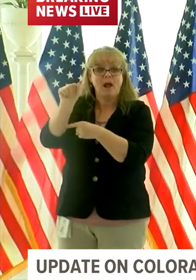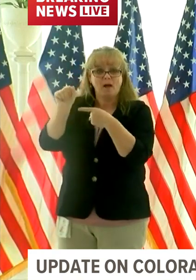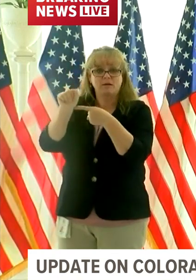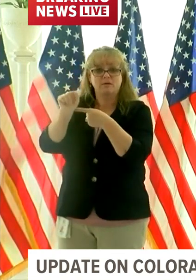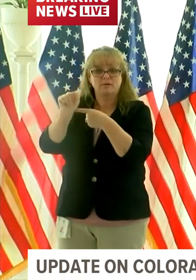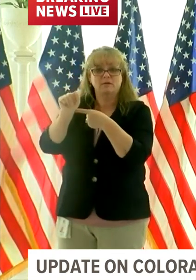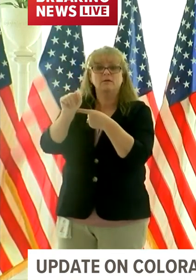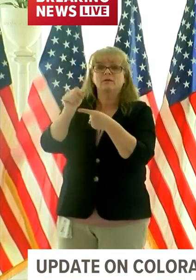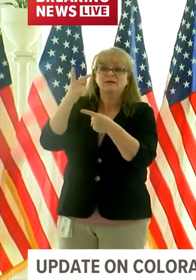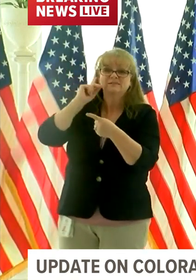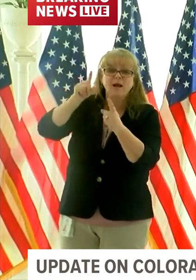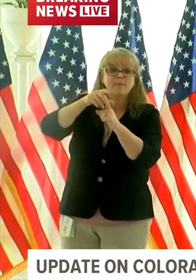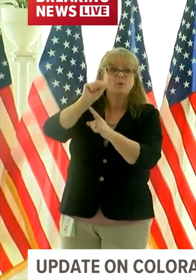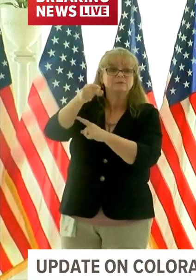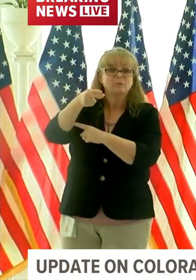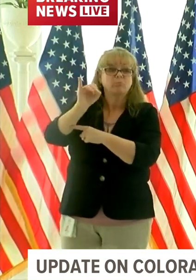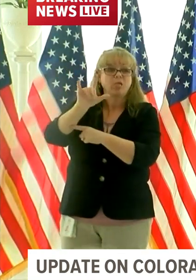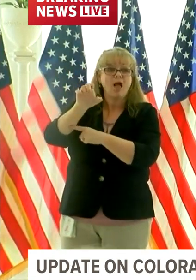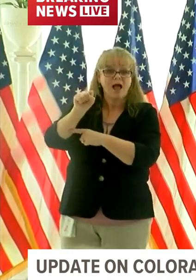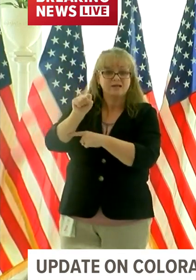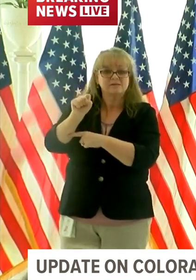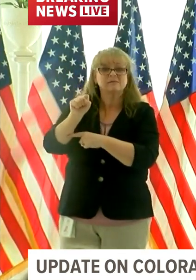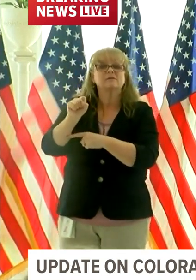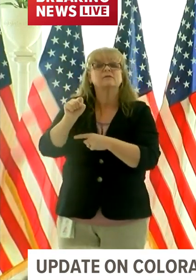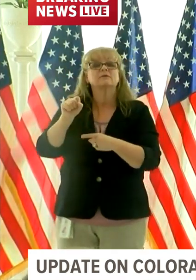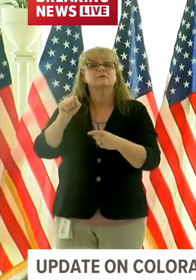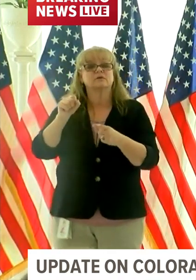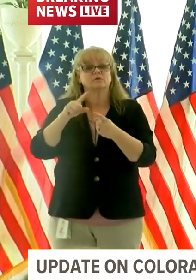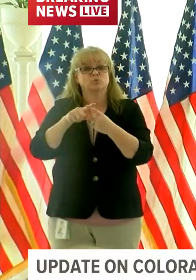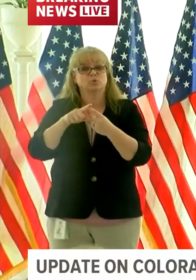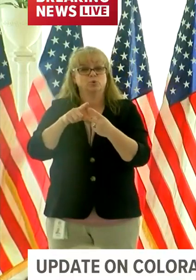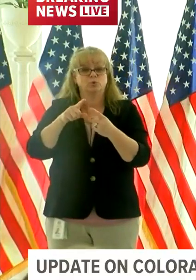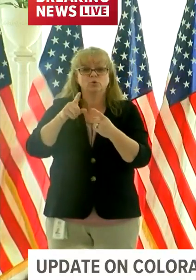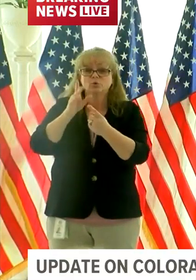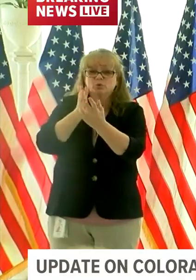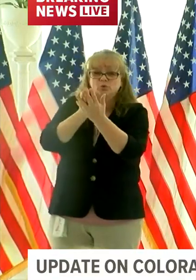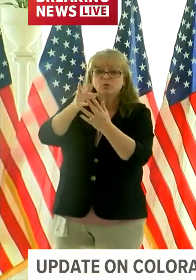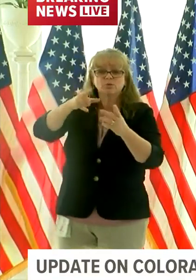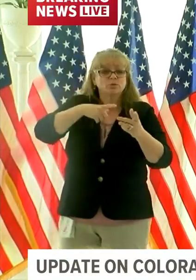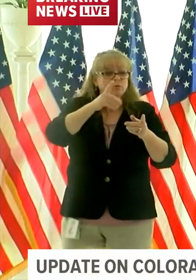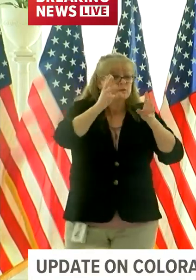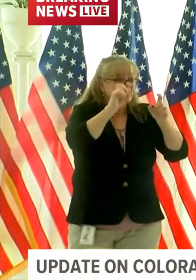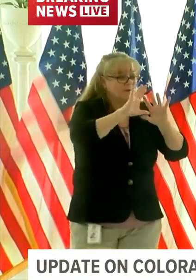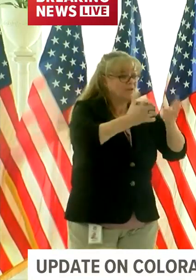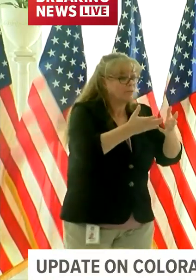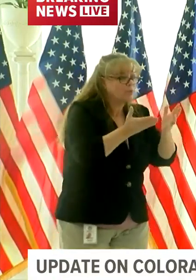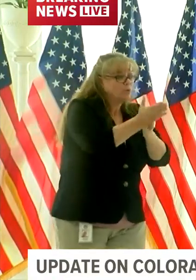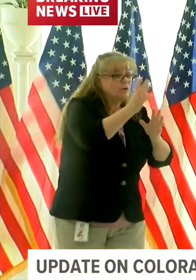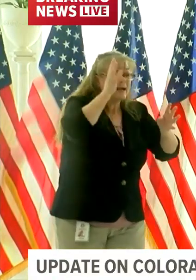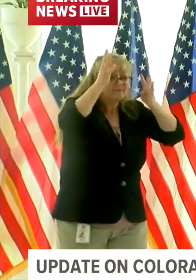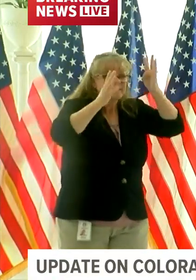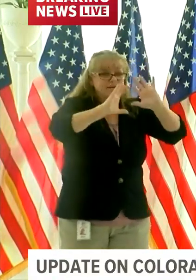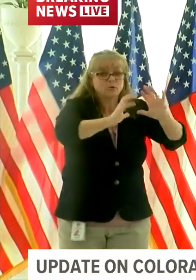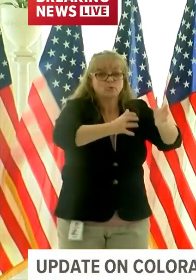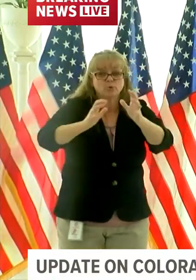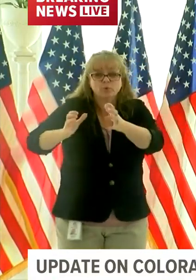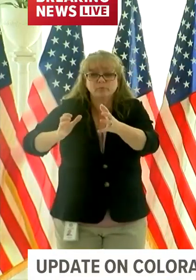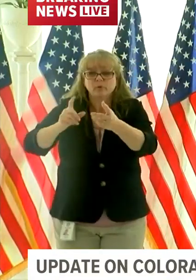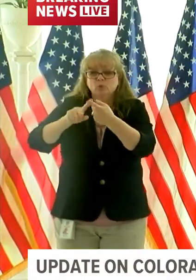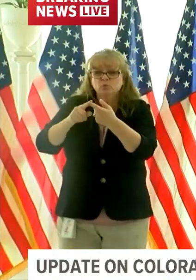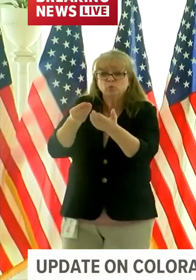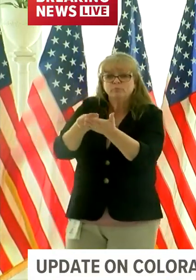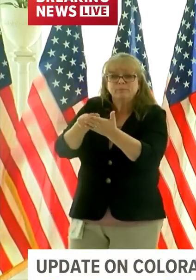ourselves through our innovation group, through the folks that are working hard for Colorado to be able to purchase supplies in the international